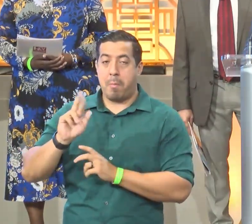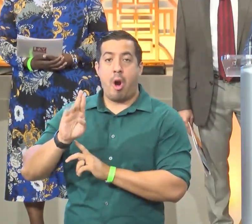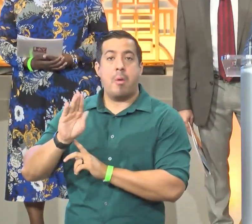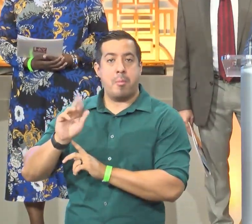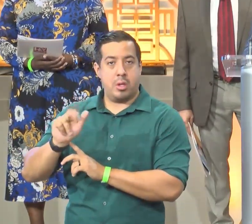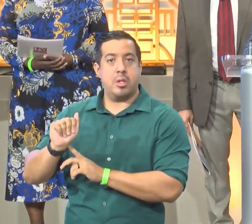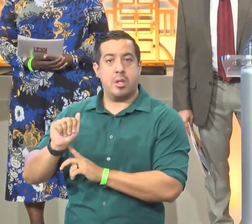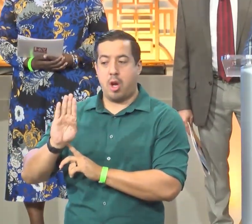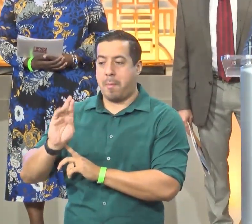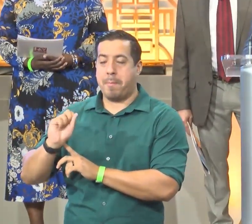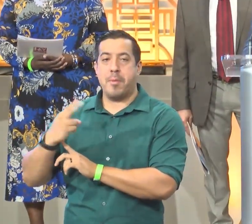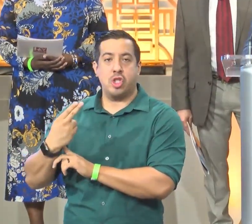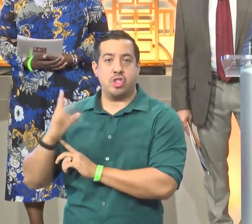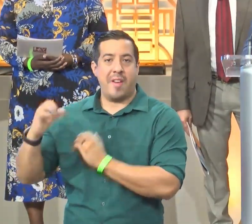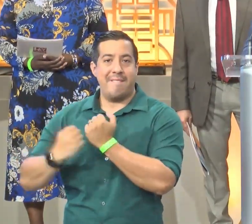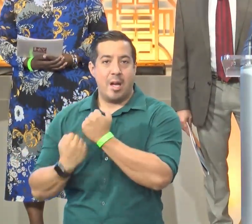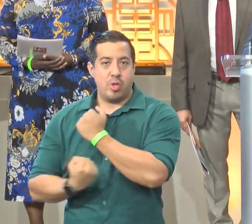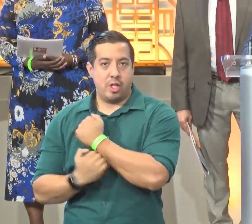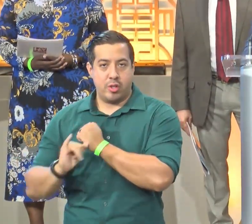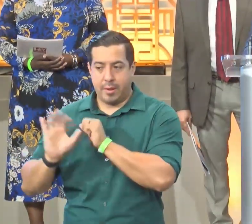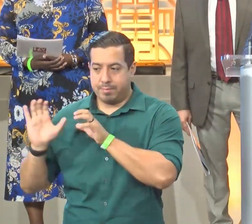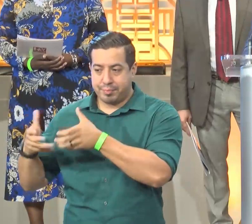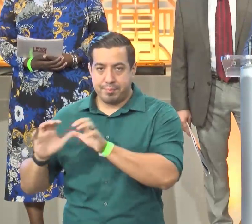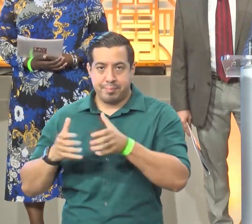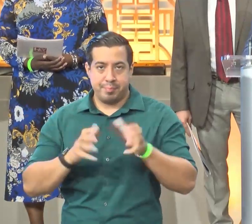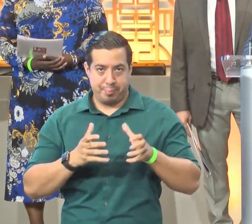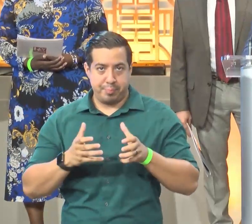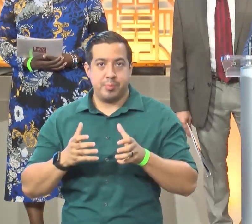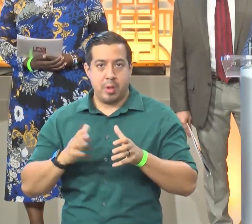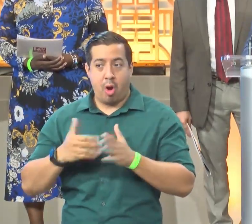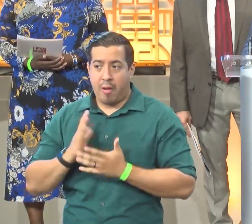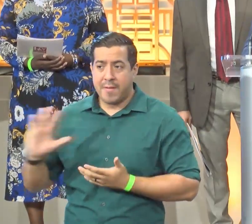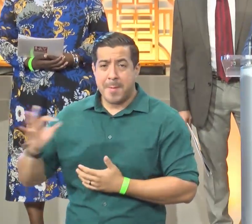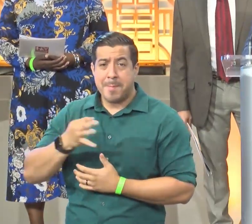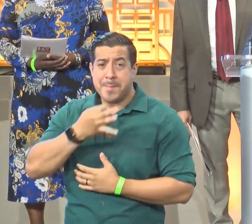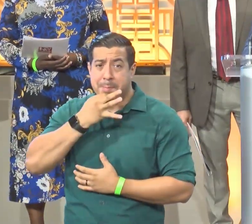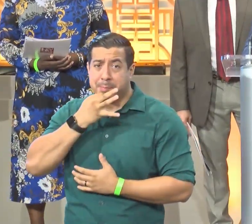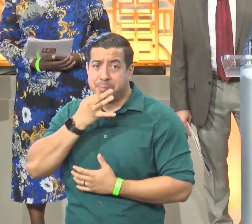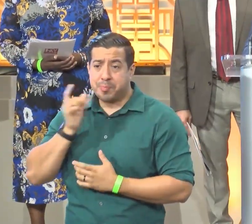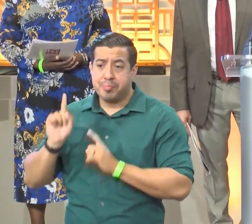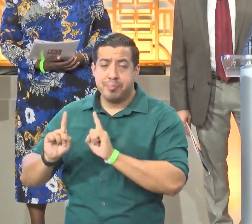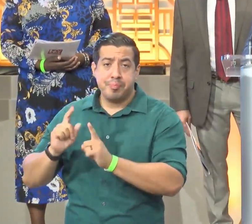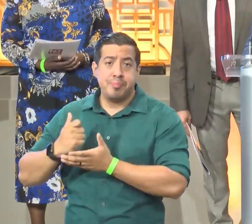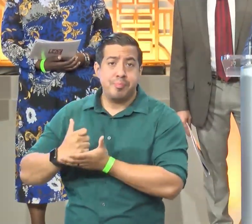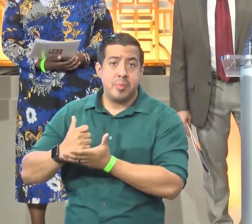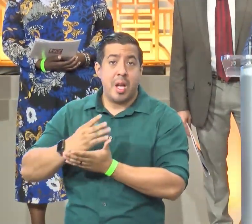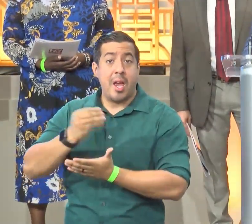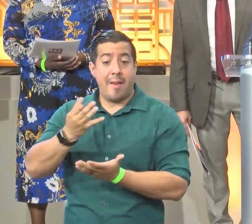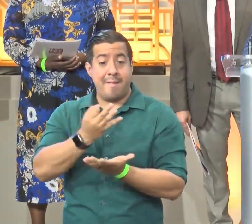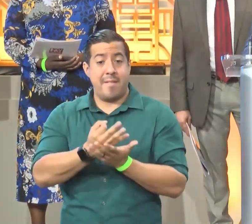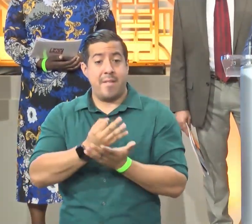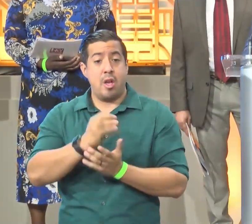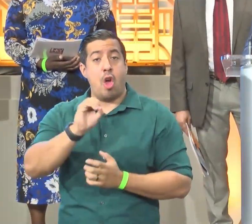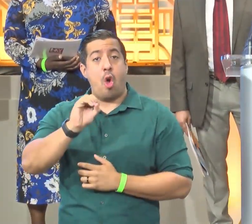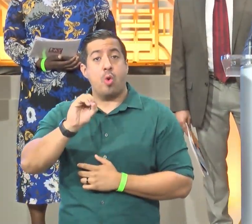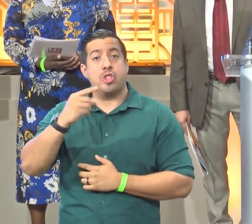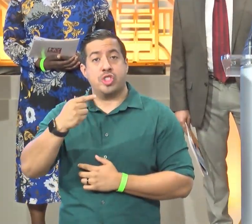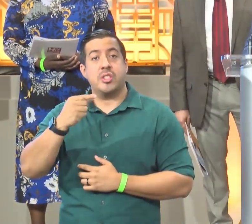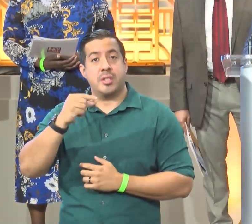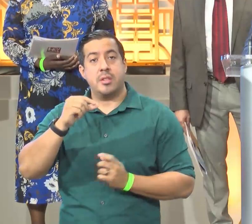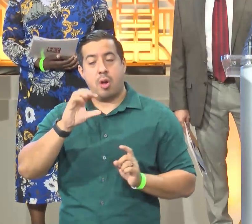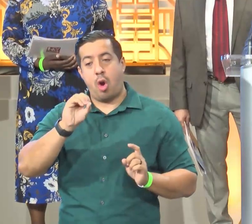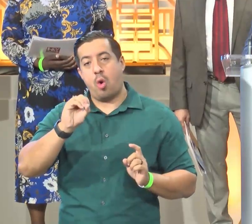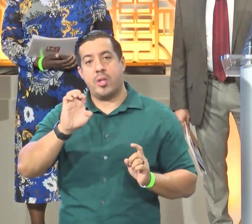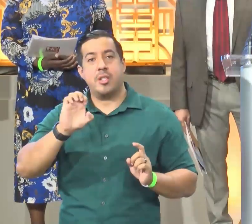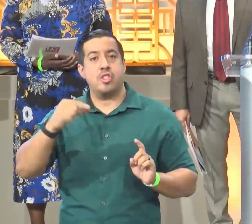Literacy Foundation, with expertise from Deloitte and financial support from EOG Resources, Inc.,